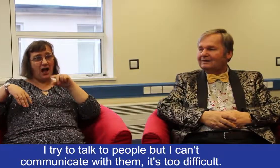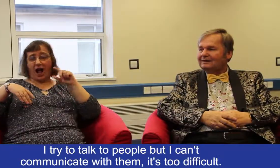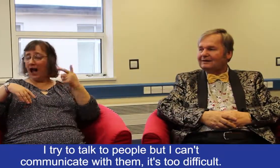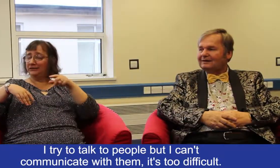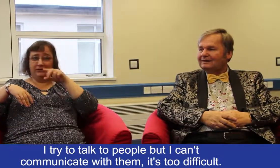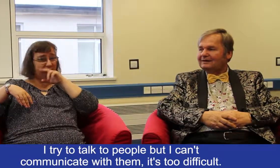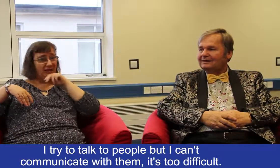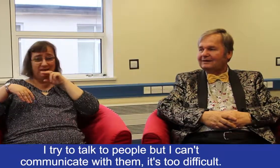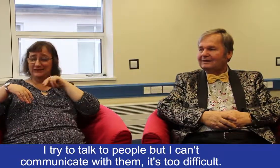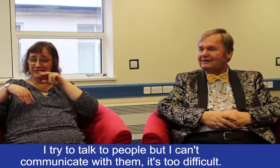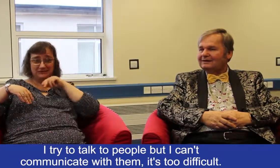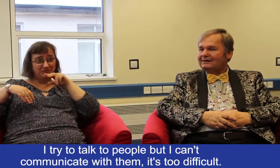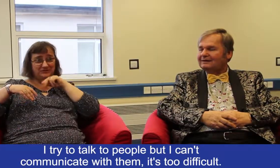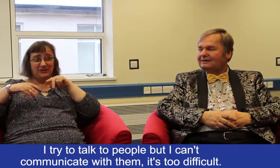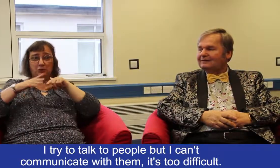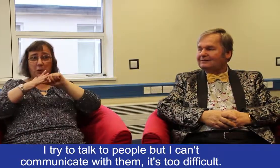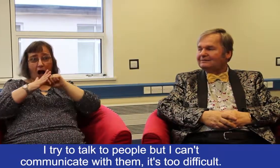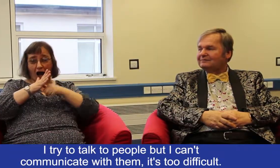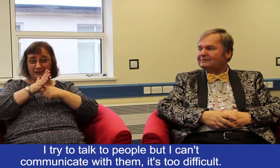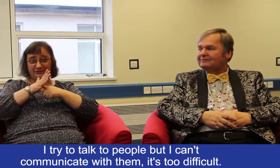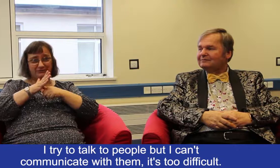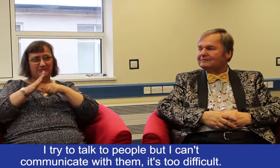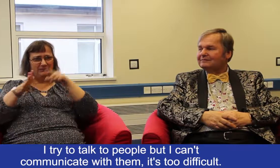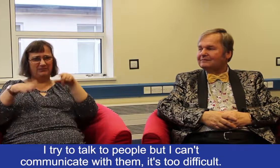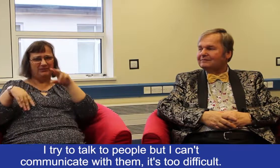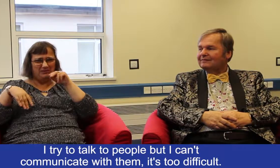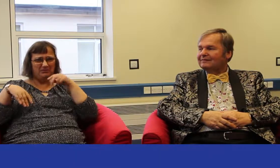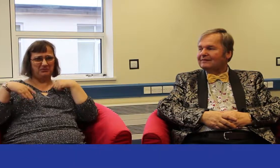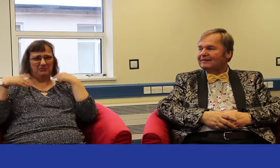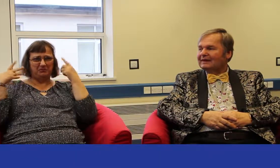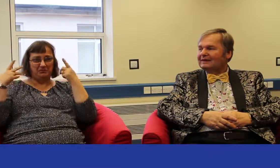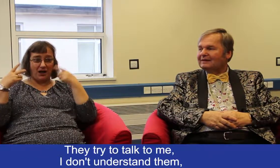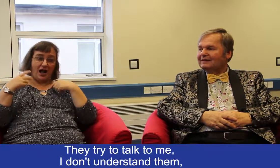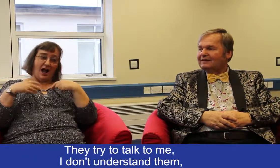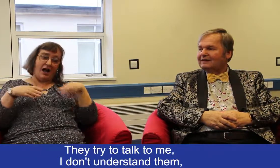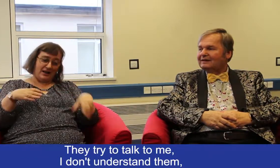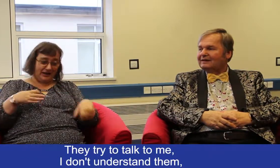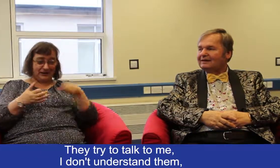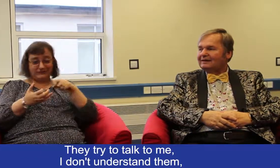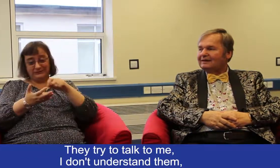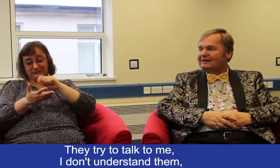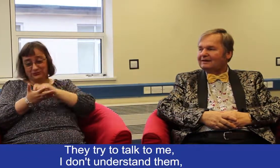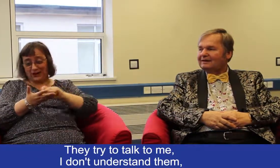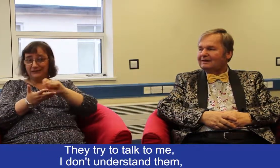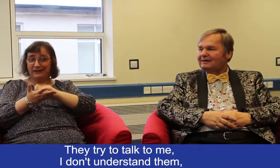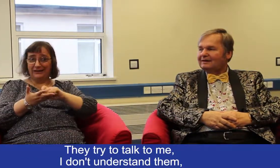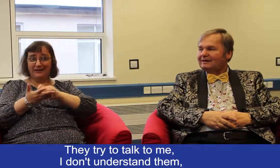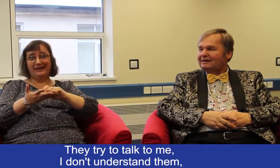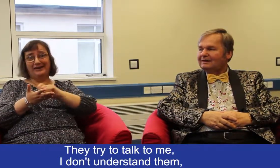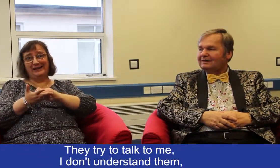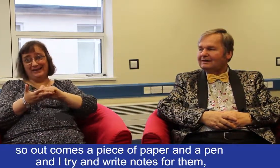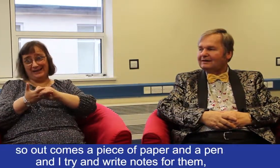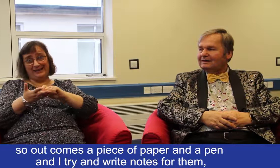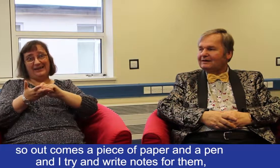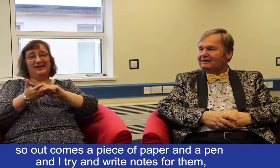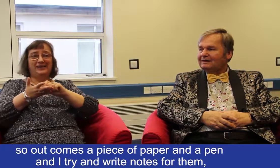I try to talk to people, but I can't communicate with them. It's too difficult. They try to talk to me, I don't understand them,